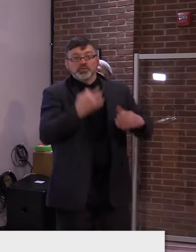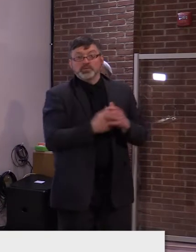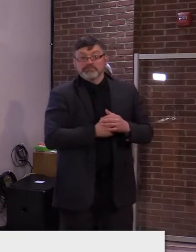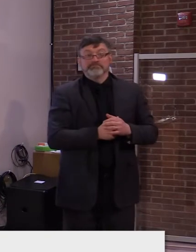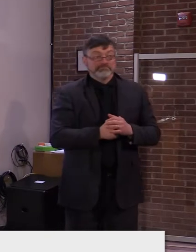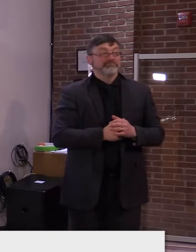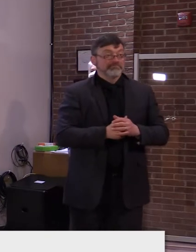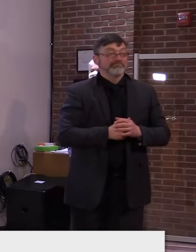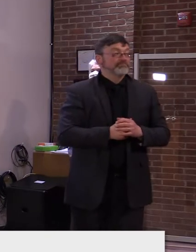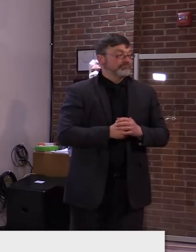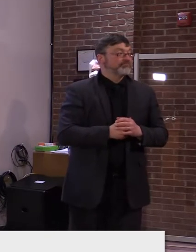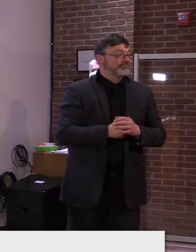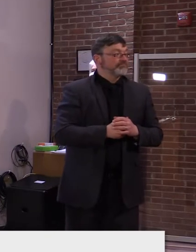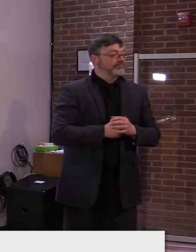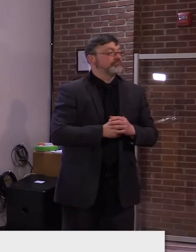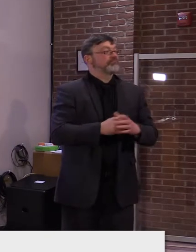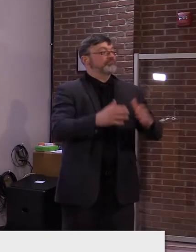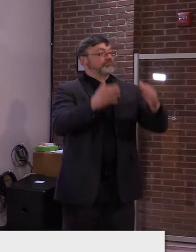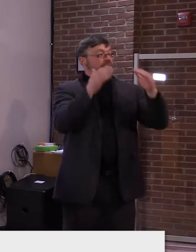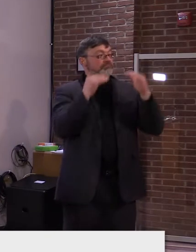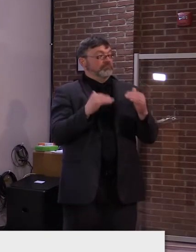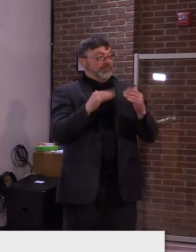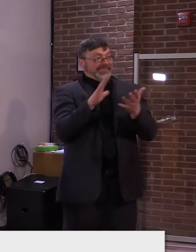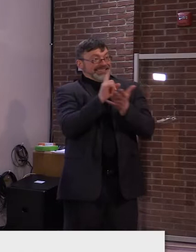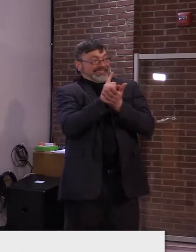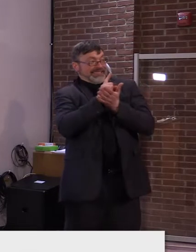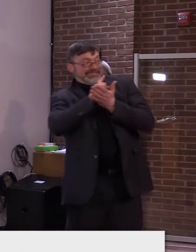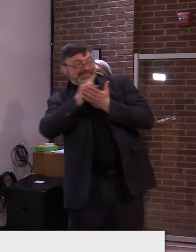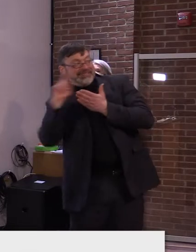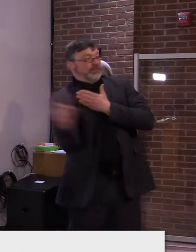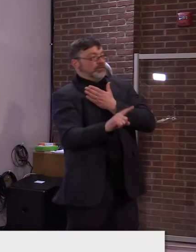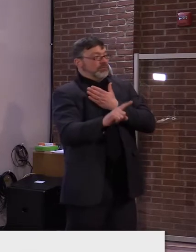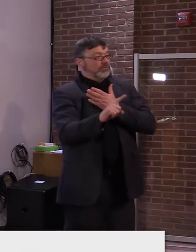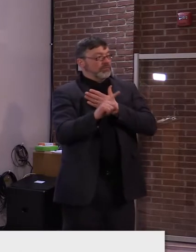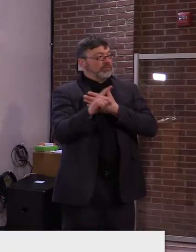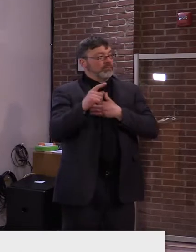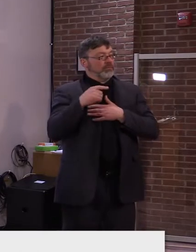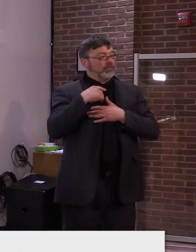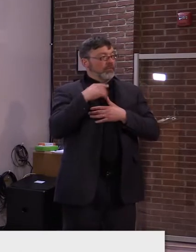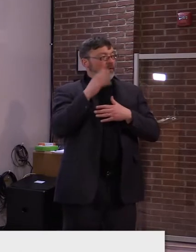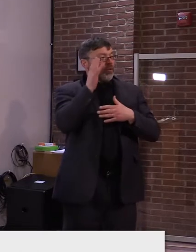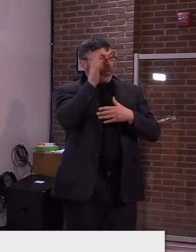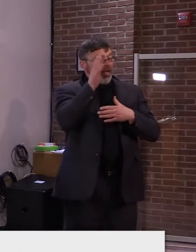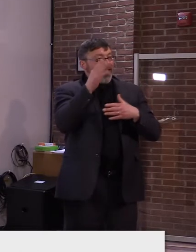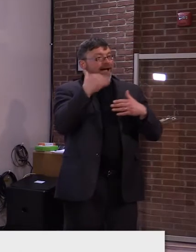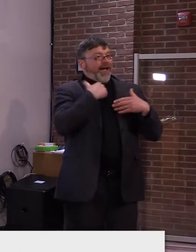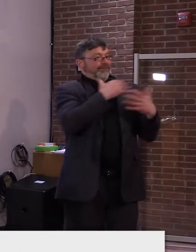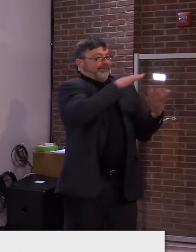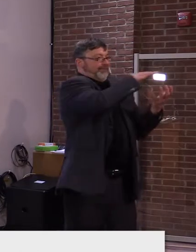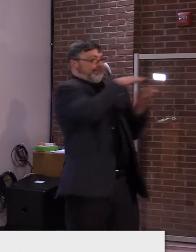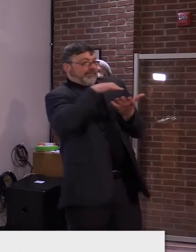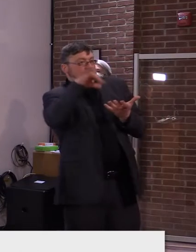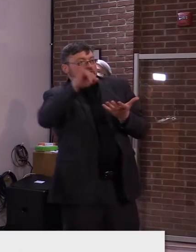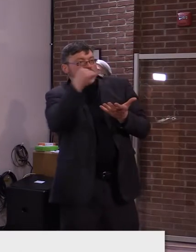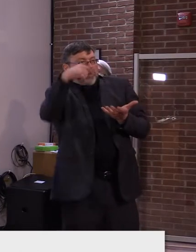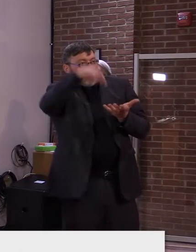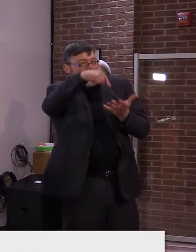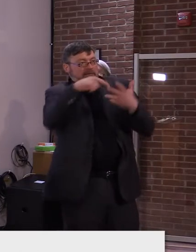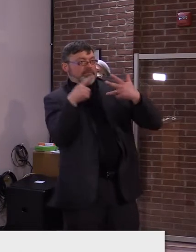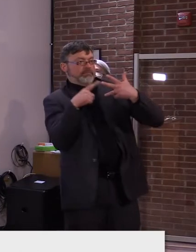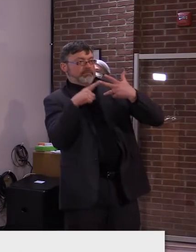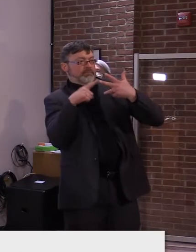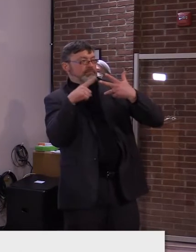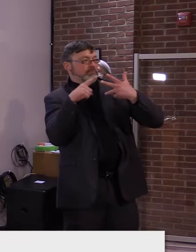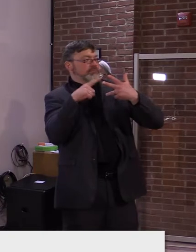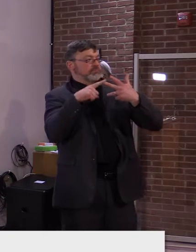Next week, we will have limited Johnson & Johnson allocation. This was predicted. And we have